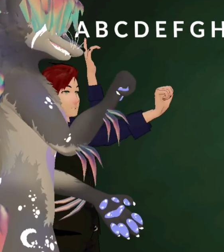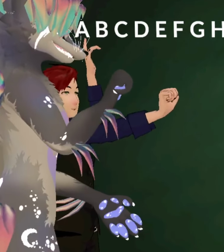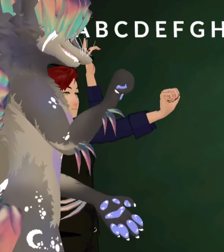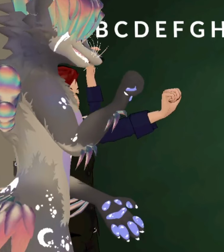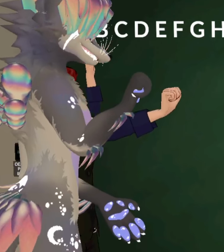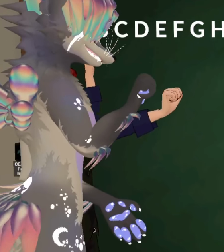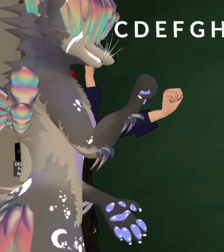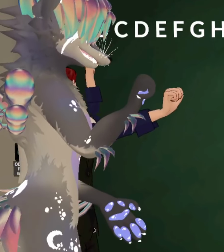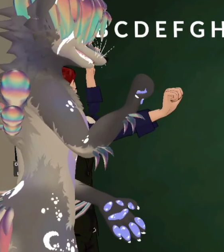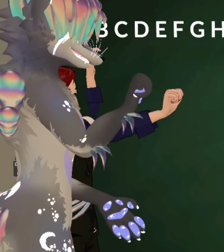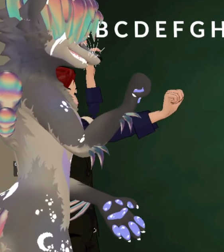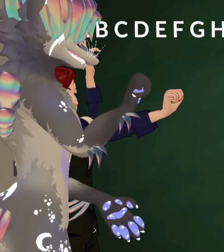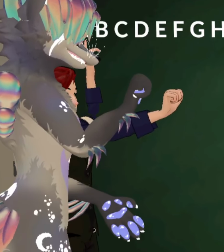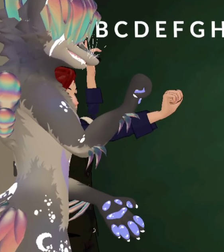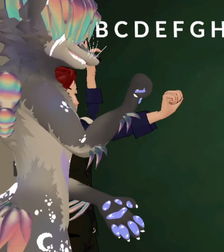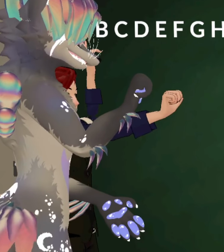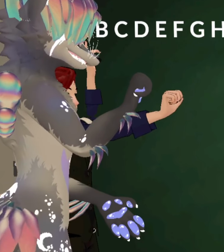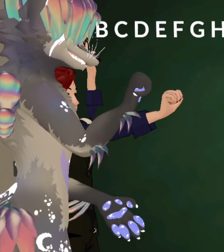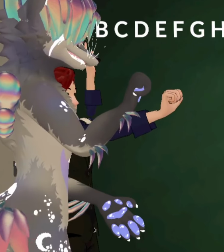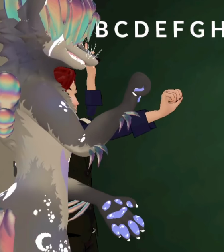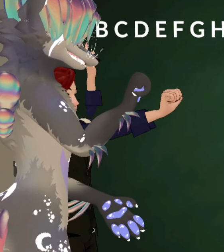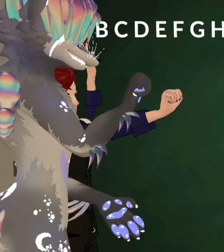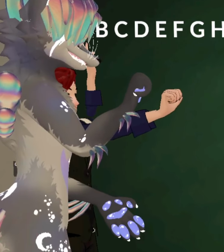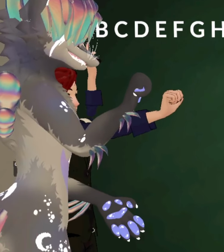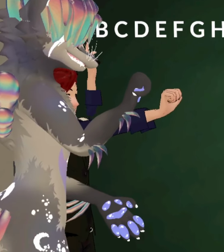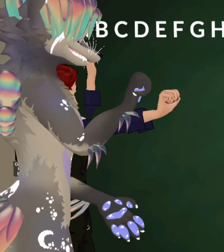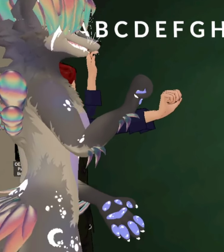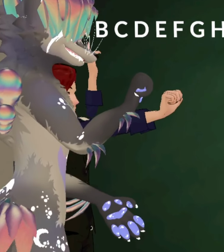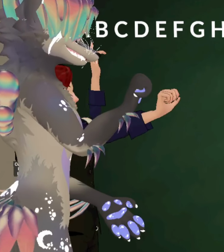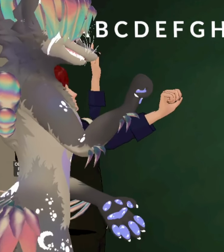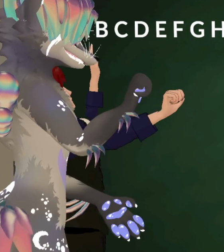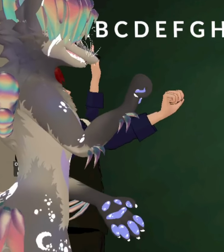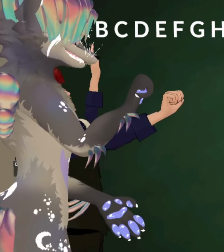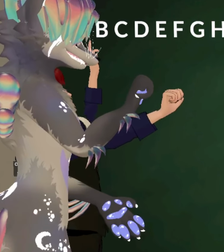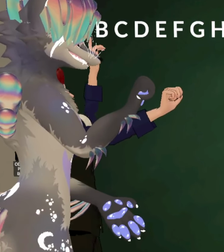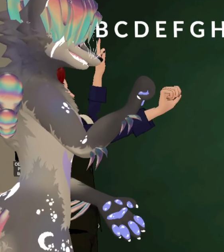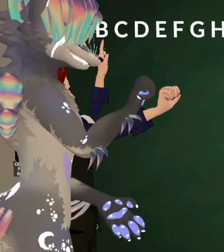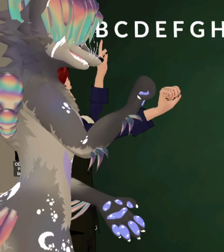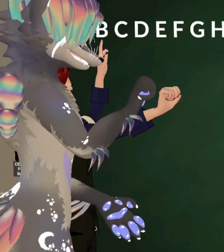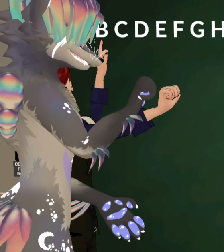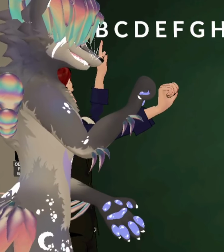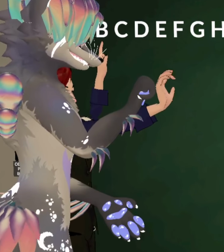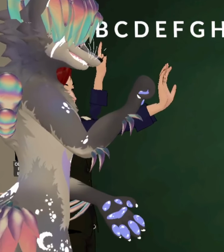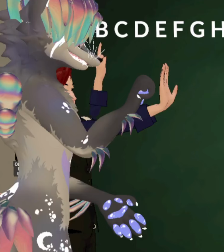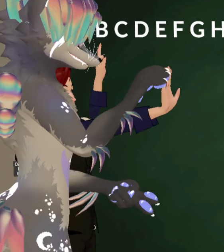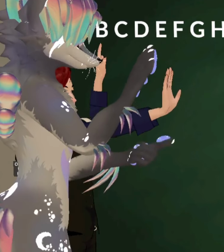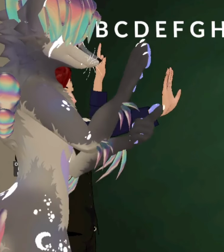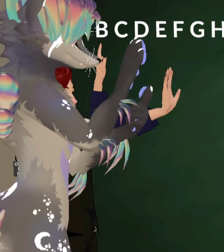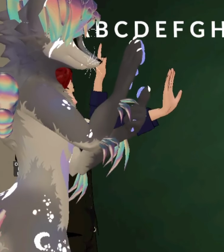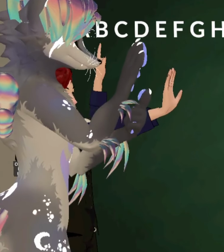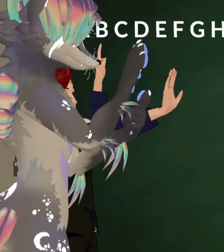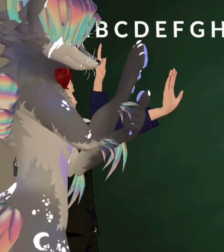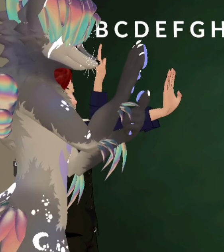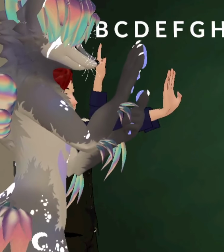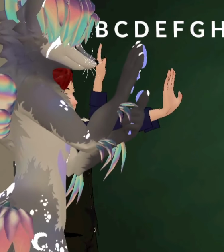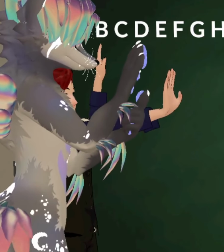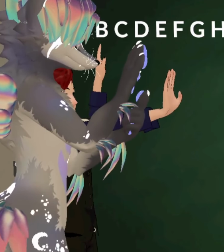A, it's just a fist with your thumb out. All right. B is a flat hand, but you're going to put your thumb